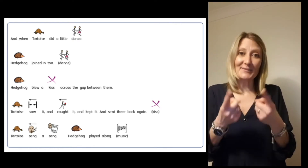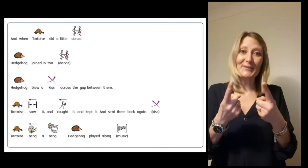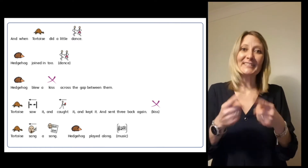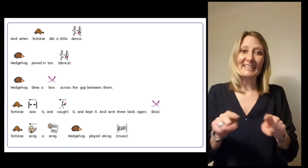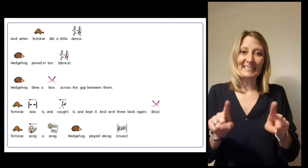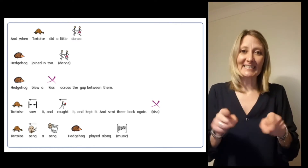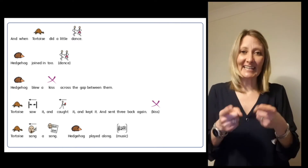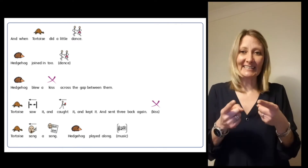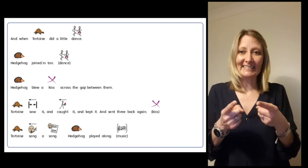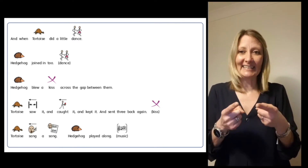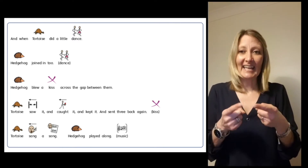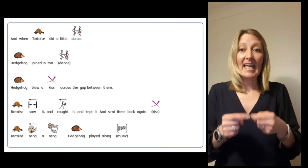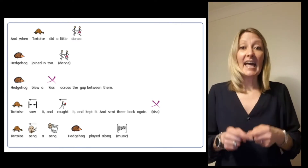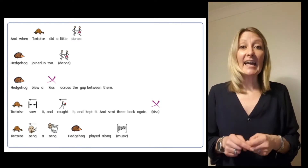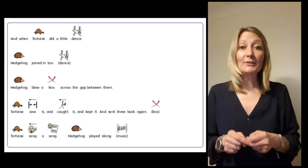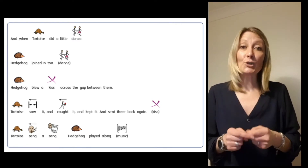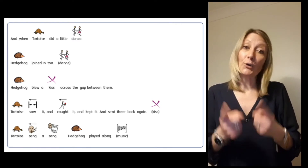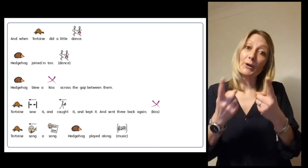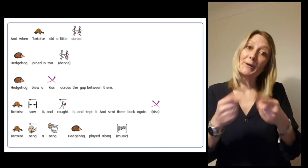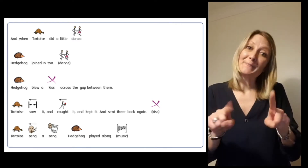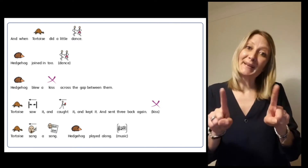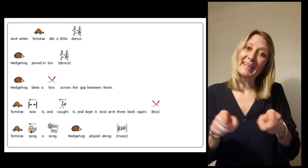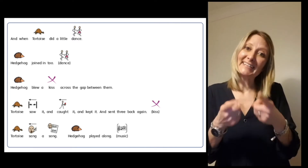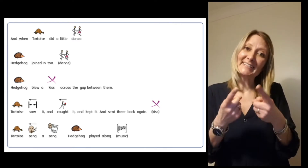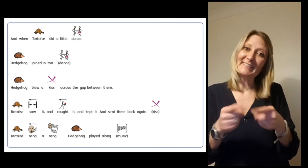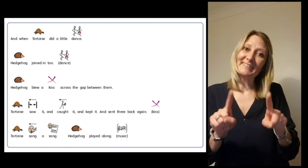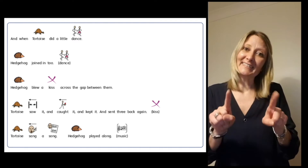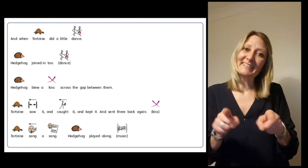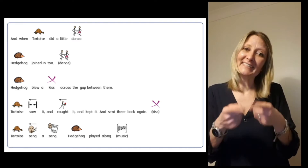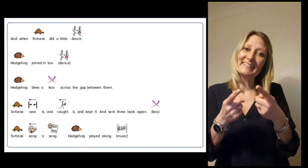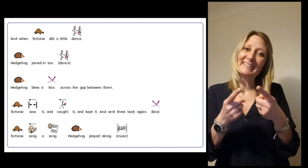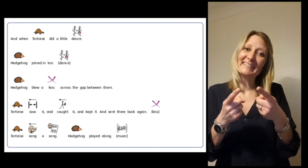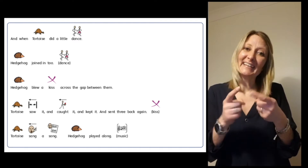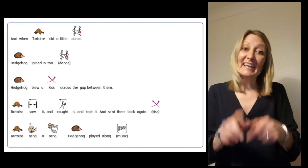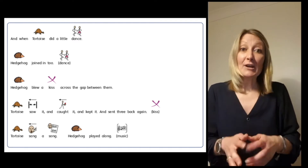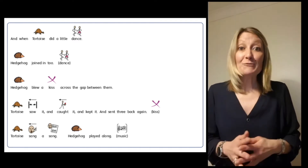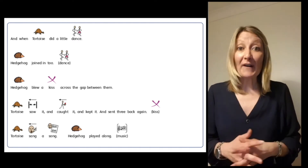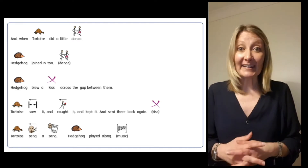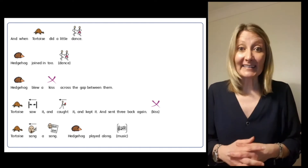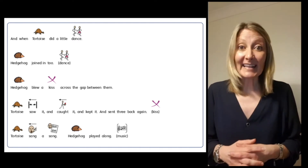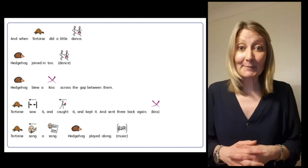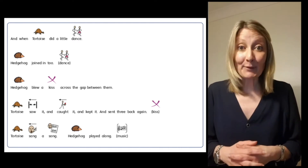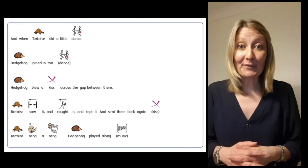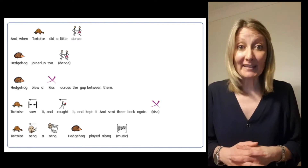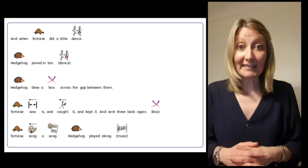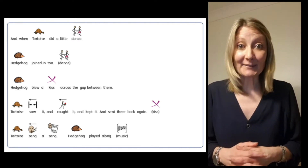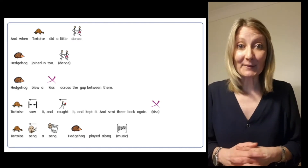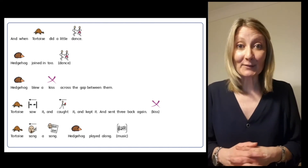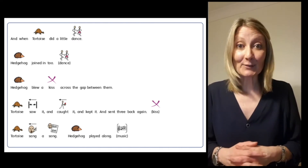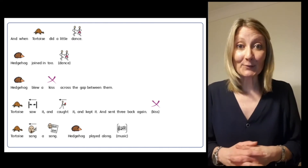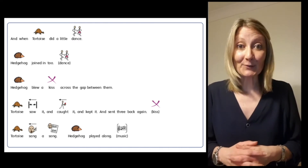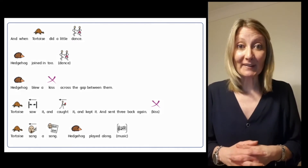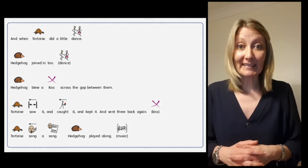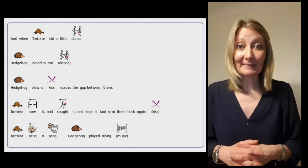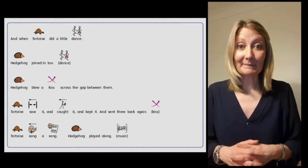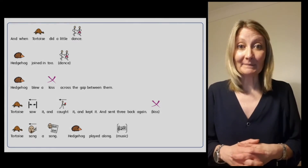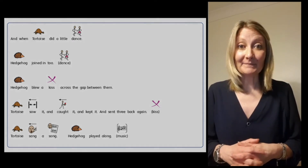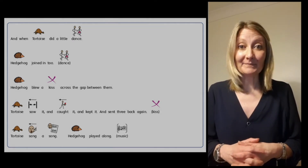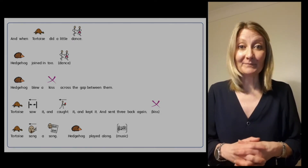like you're conducting. Hedgehog played along. Right, let's put these with the